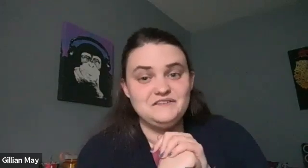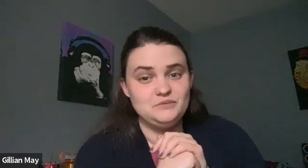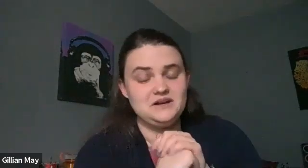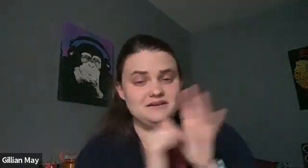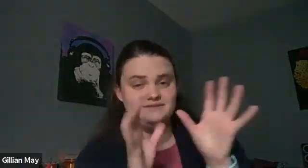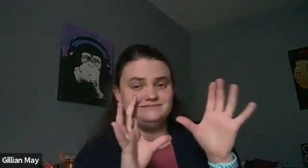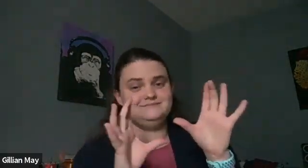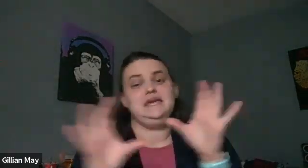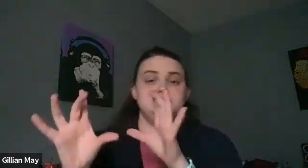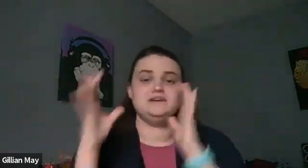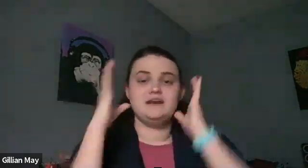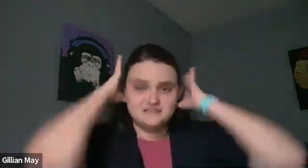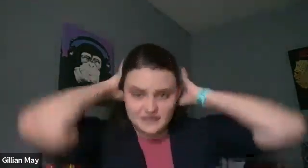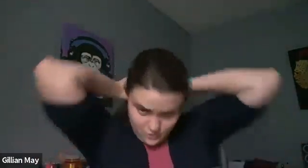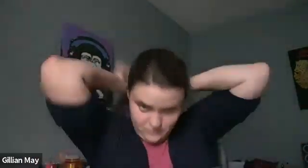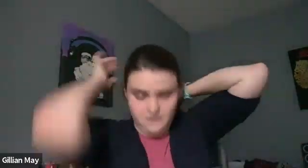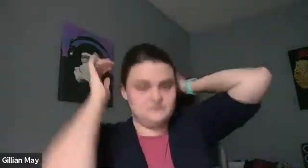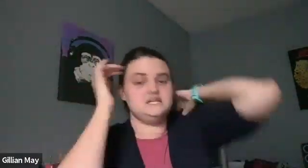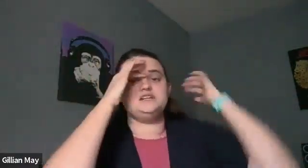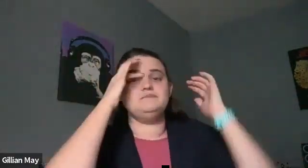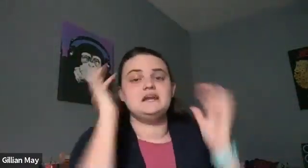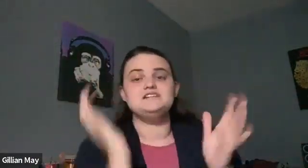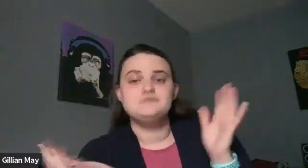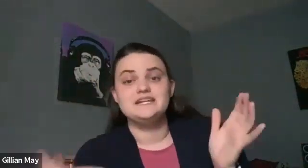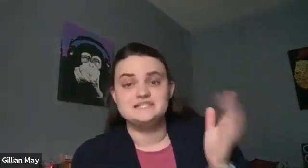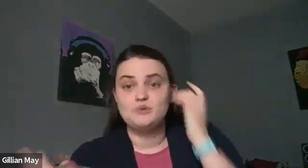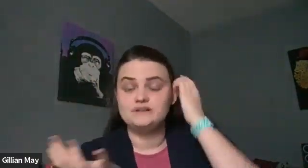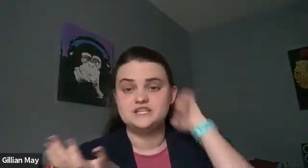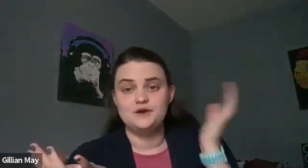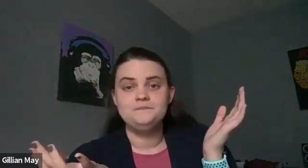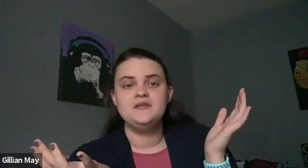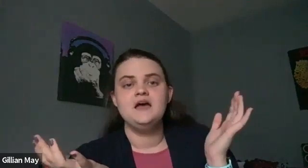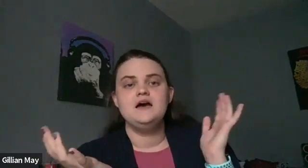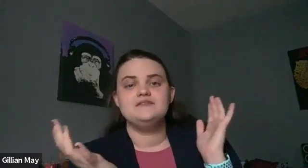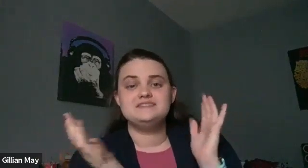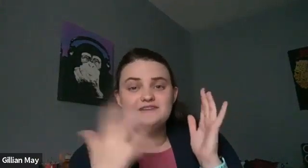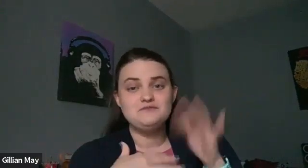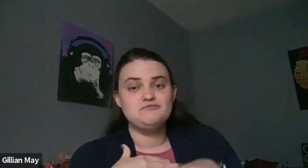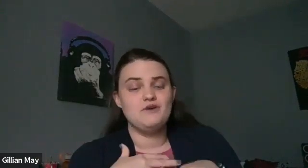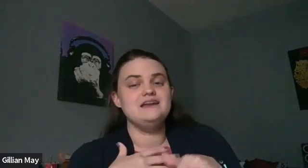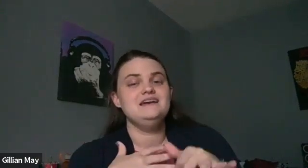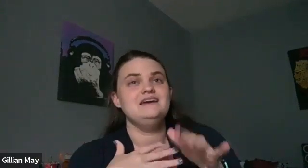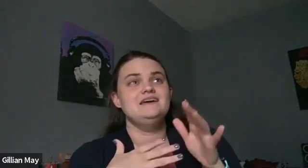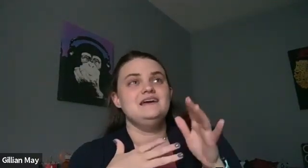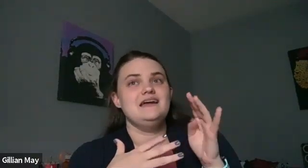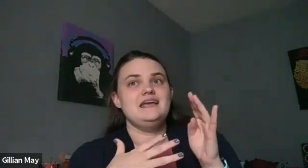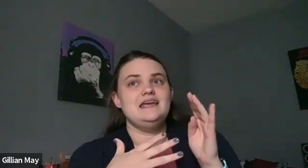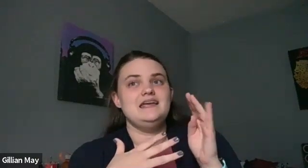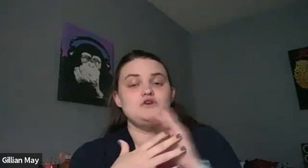bit on a tangent kind of side conversation, but I do feel it is important to know. The sign for run, there are